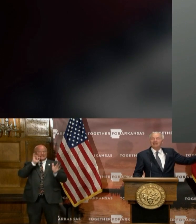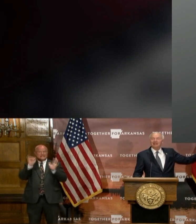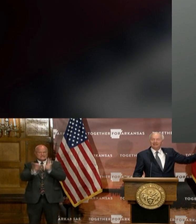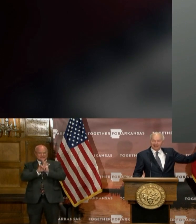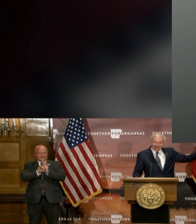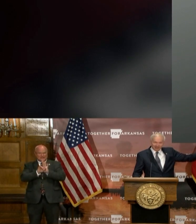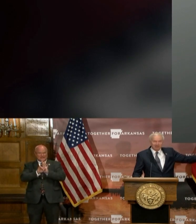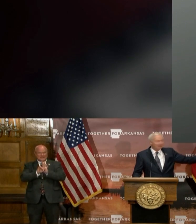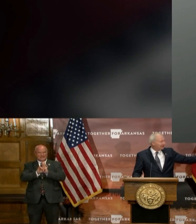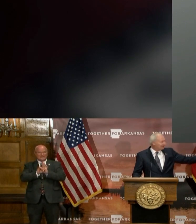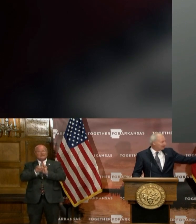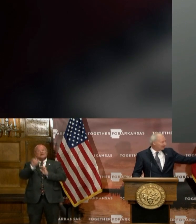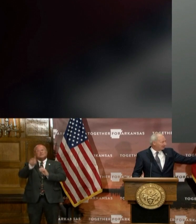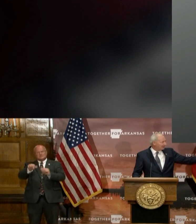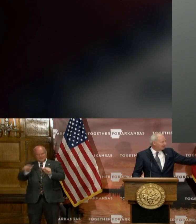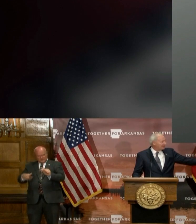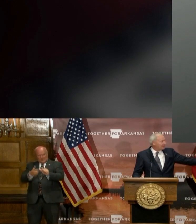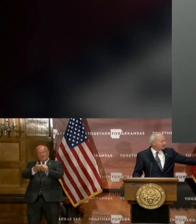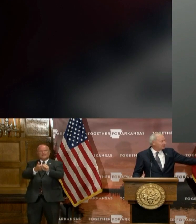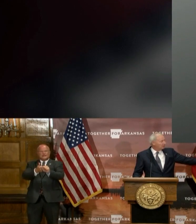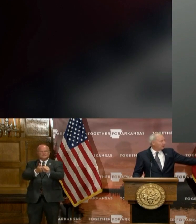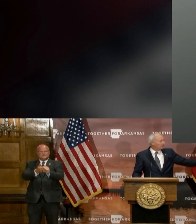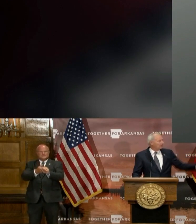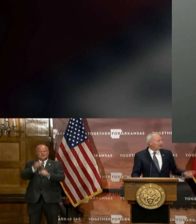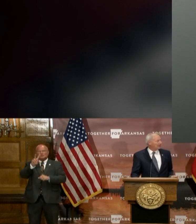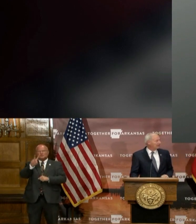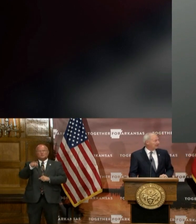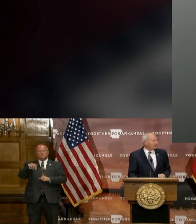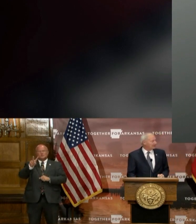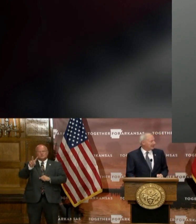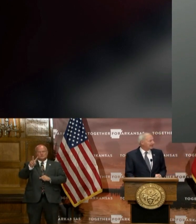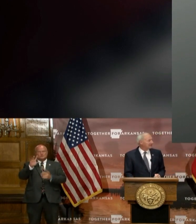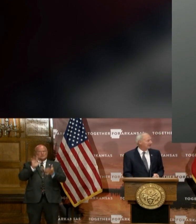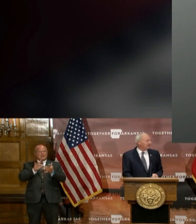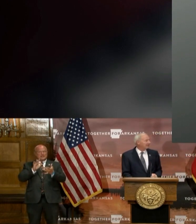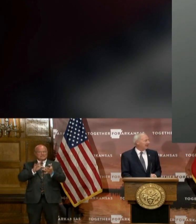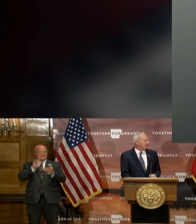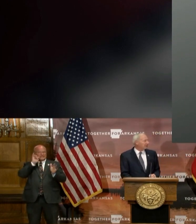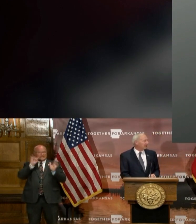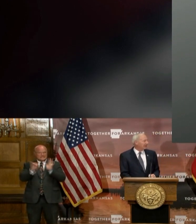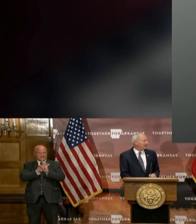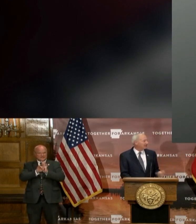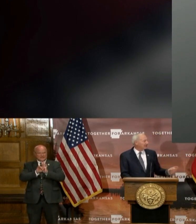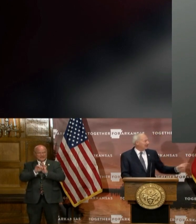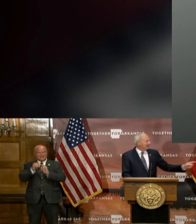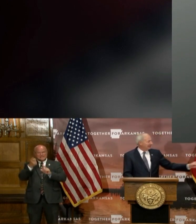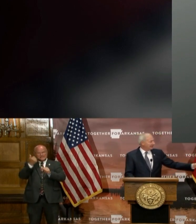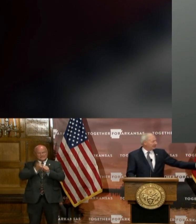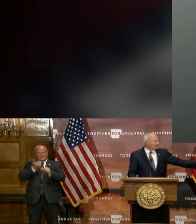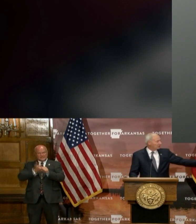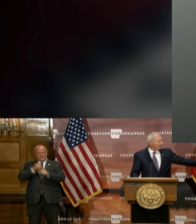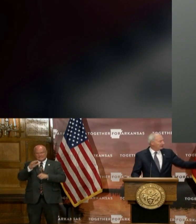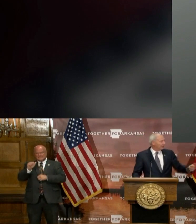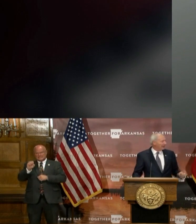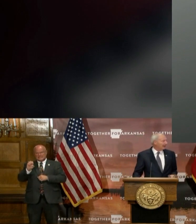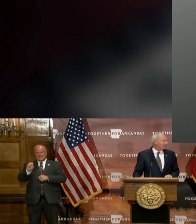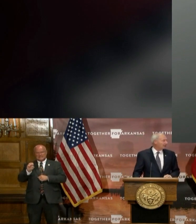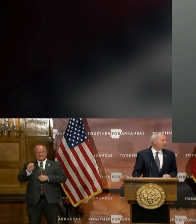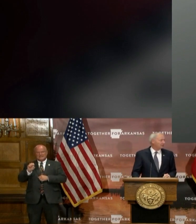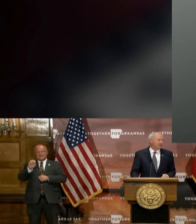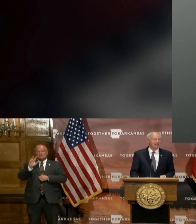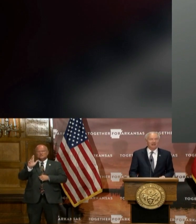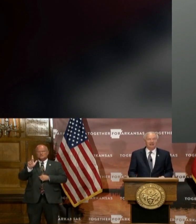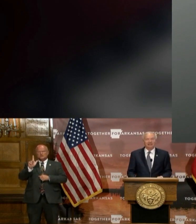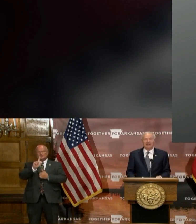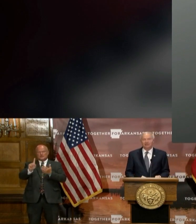identified that has to be followed up on, 2.2 contacts identified per case, and that is 23 hours